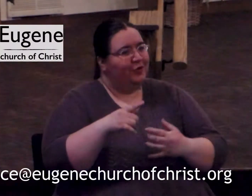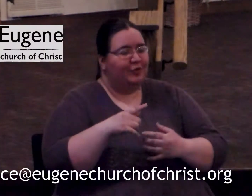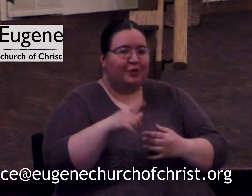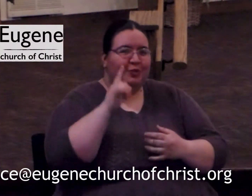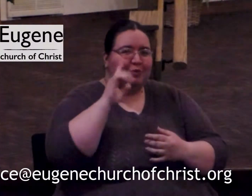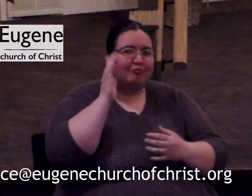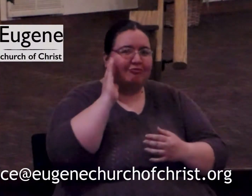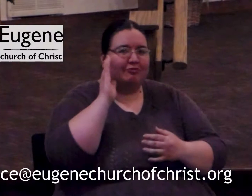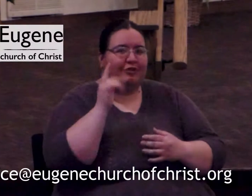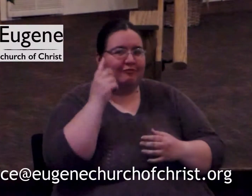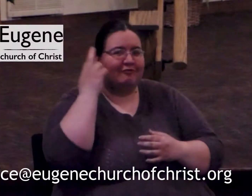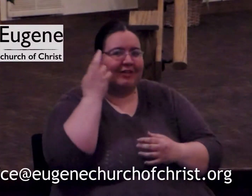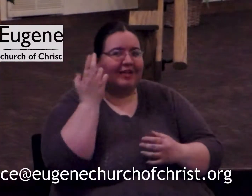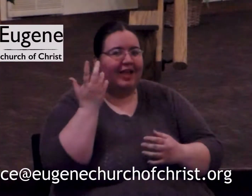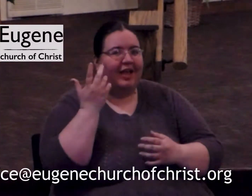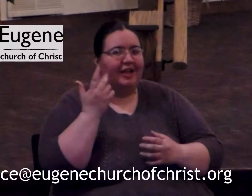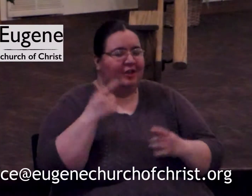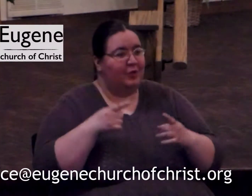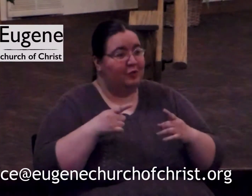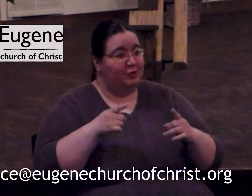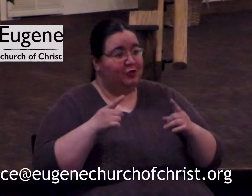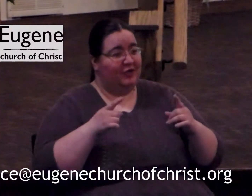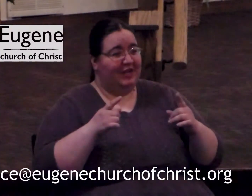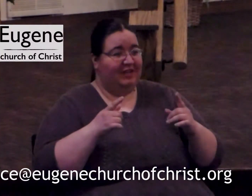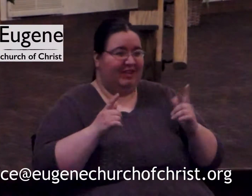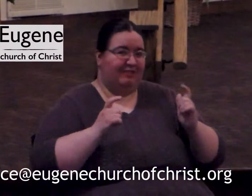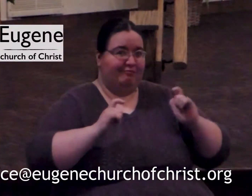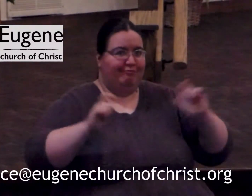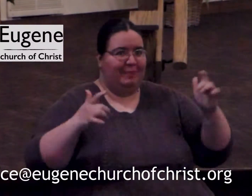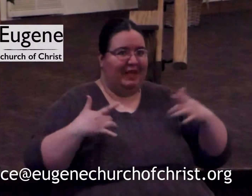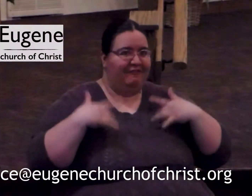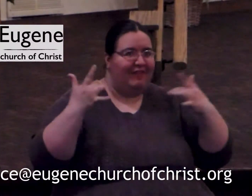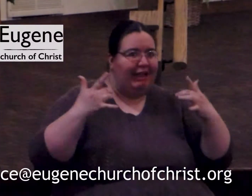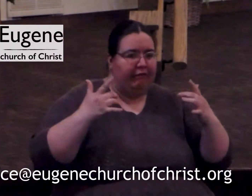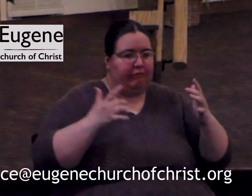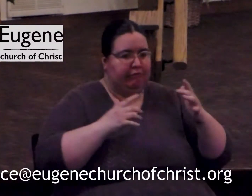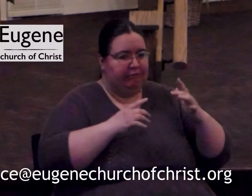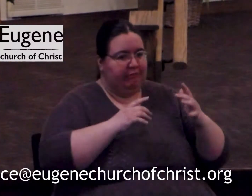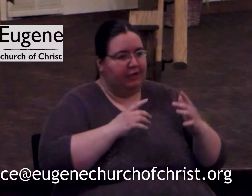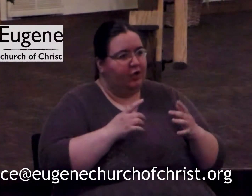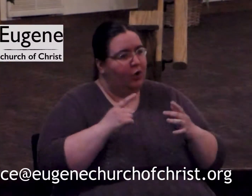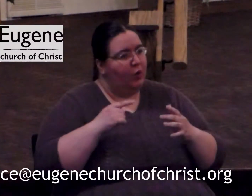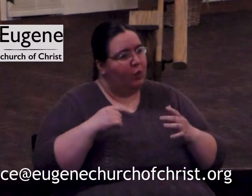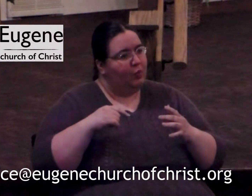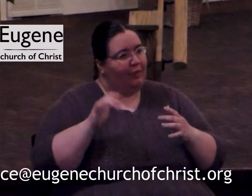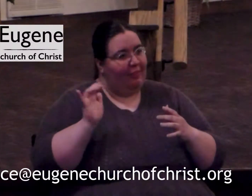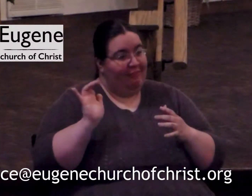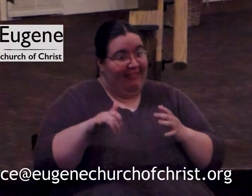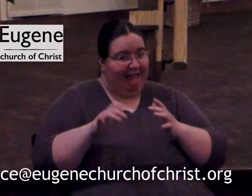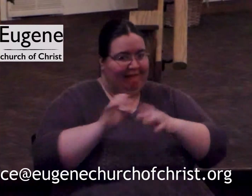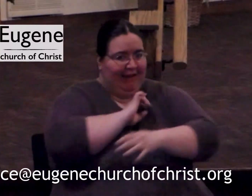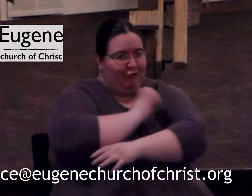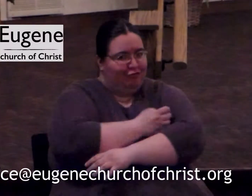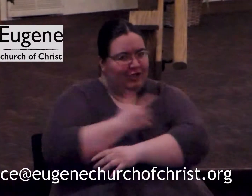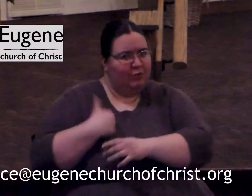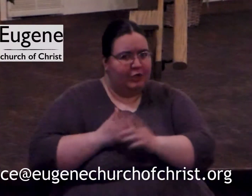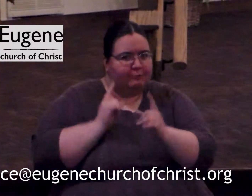energy, that's kind of where we're heading. That's kind of what this church is going to look like, and that we're all going to be a part of that. Now, this